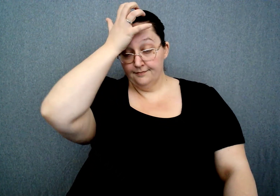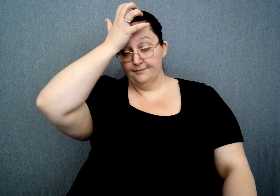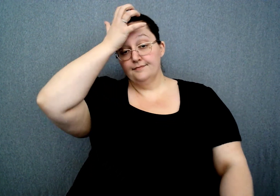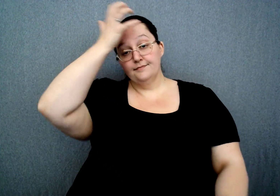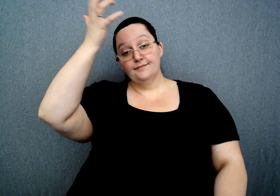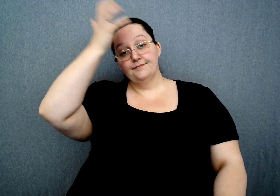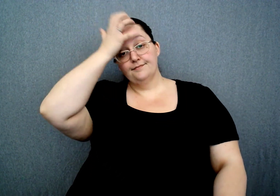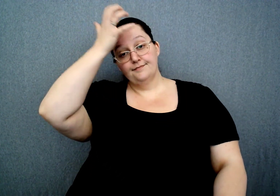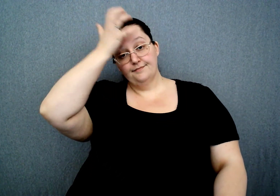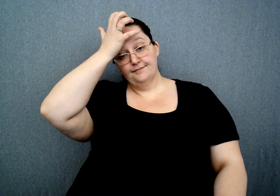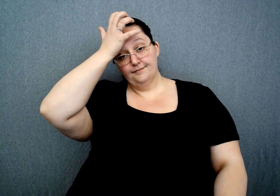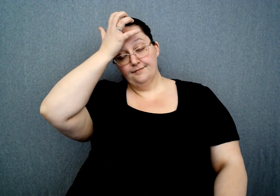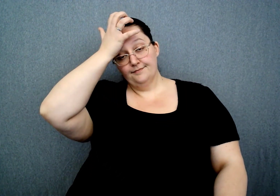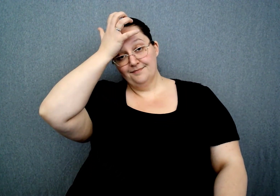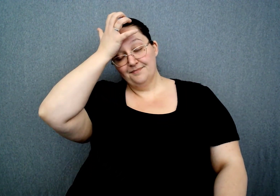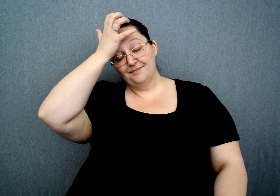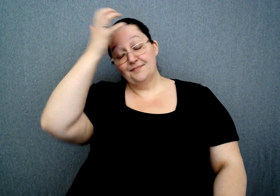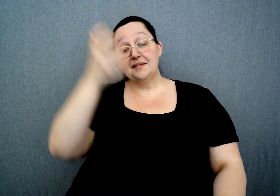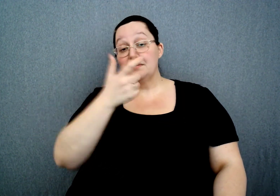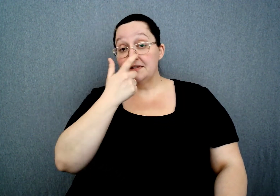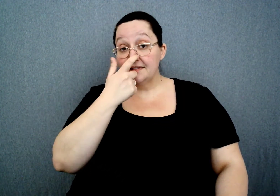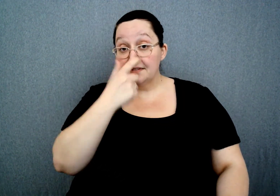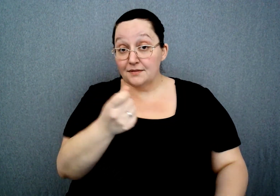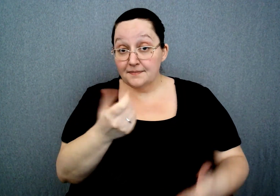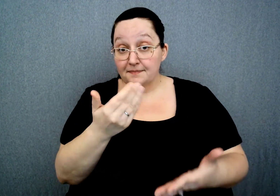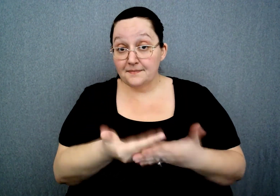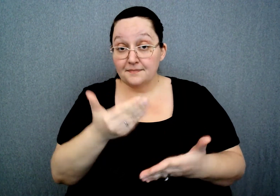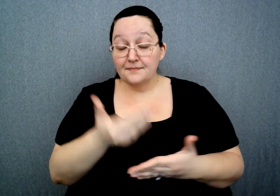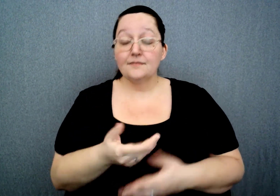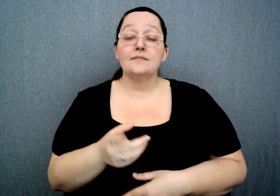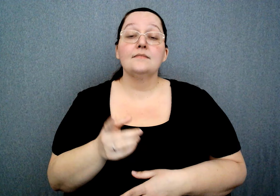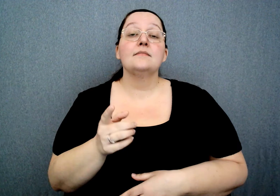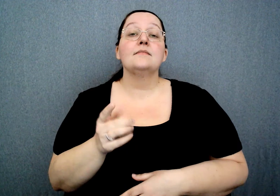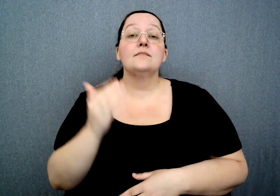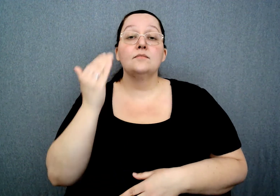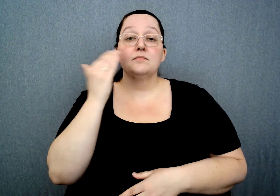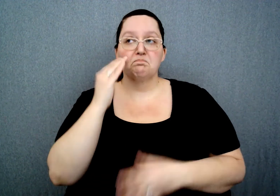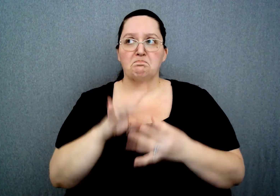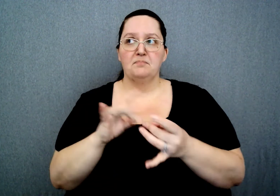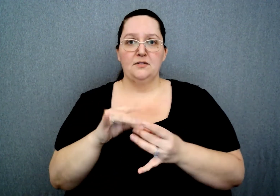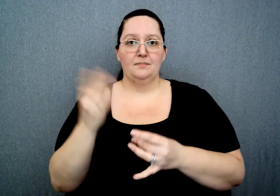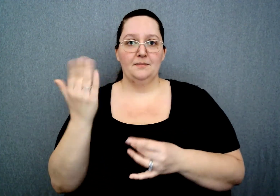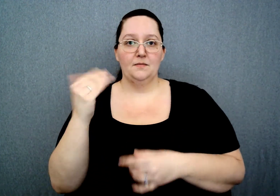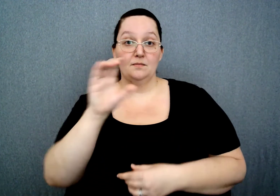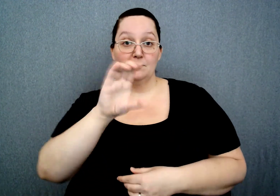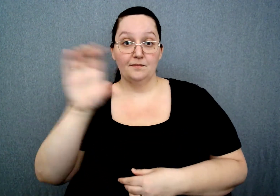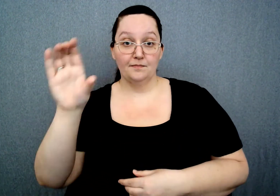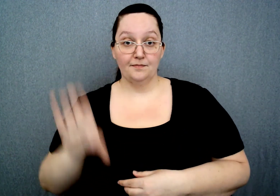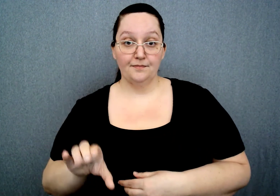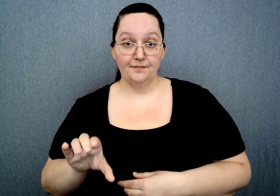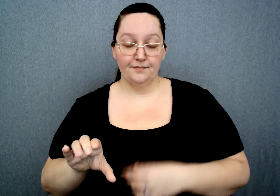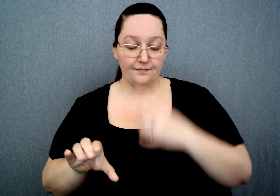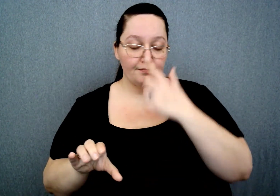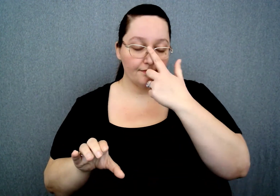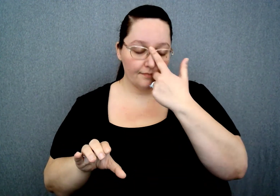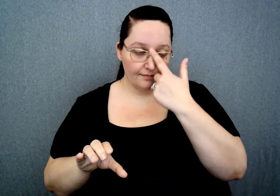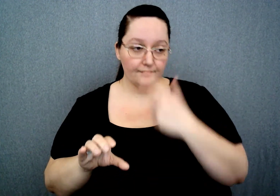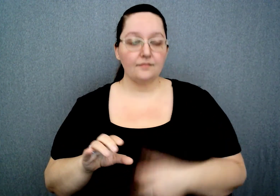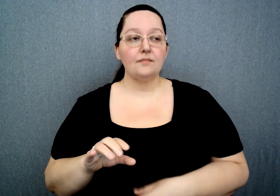of your forehead twice. You will tap this twice. Interesting fact, though. I know I've mentioned before Chicago when we